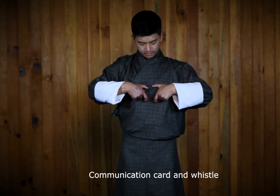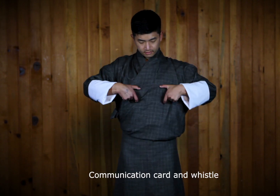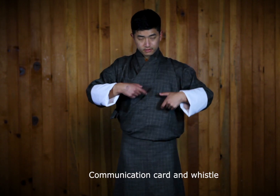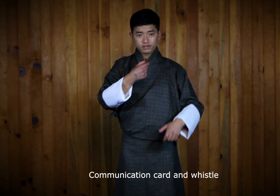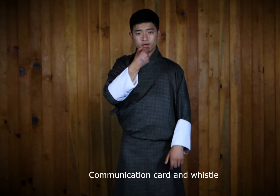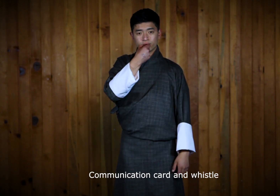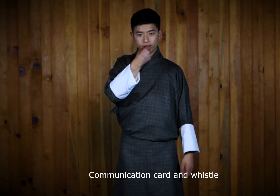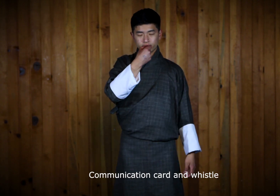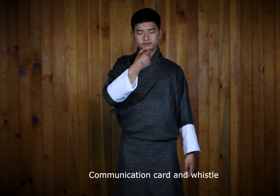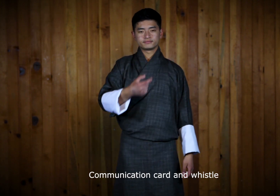communication card and whistle,